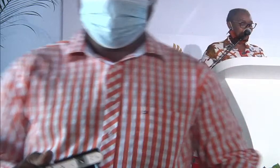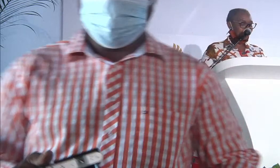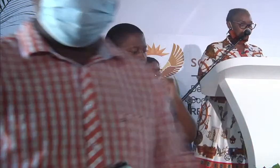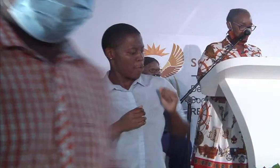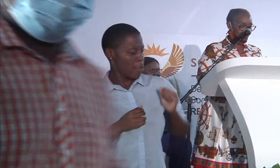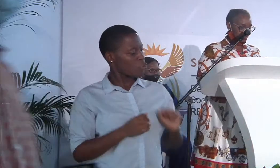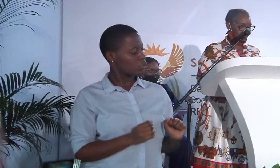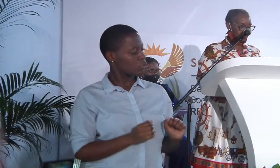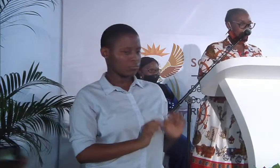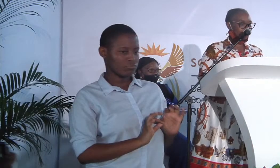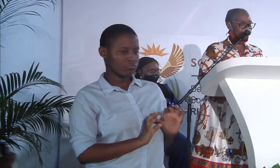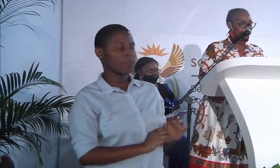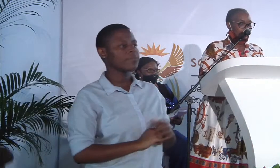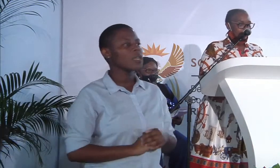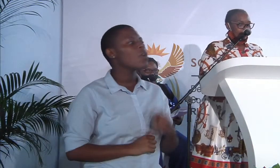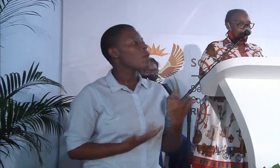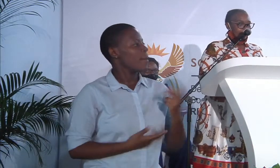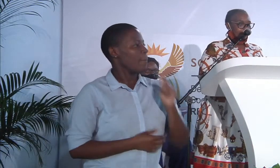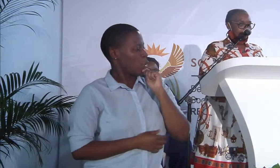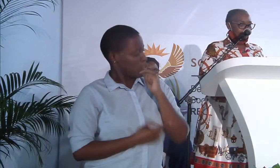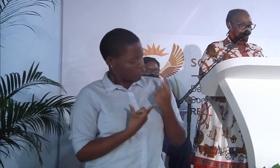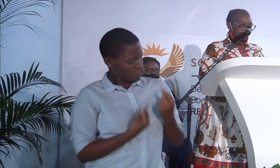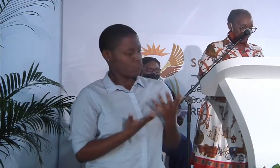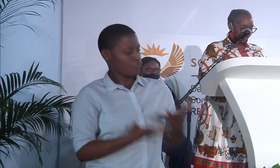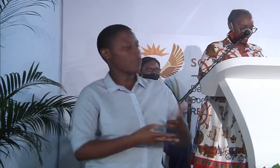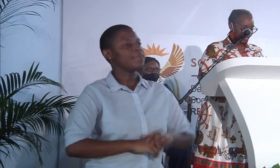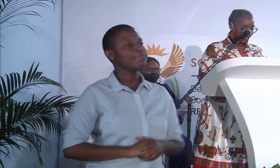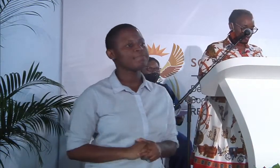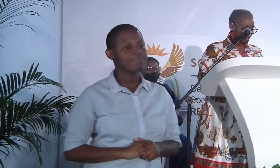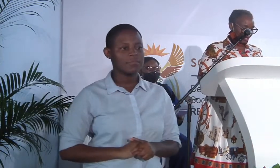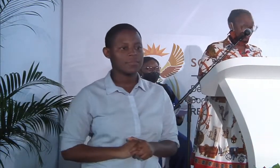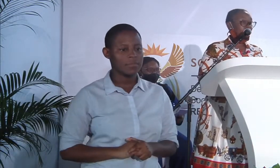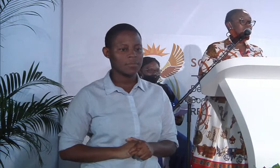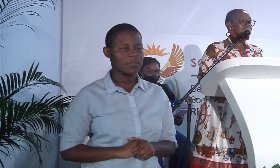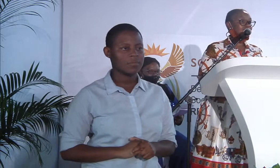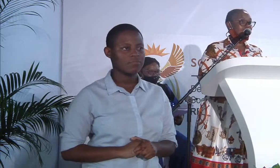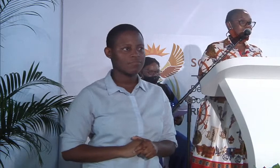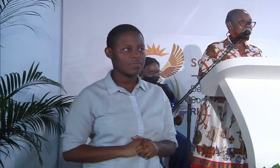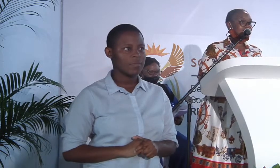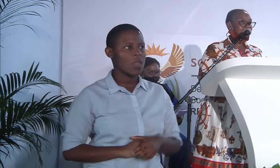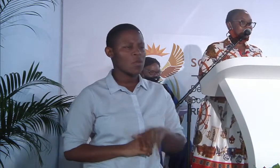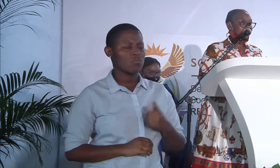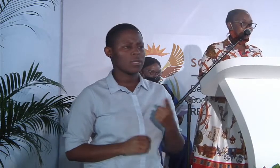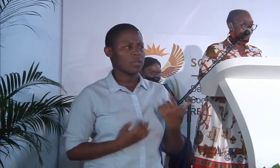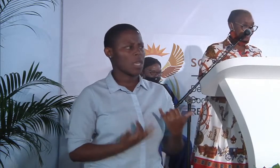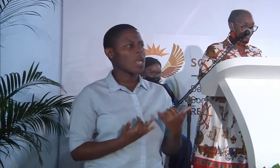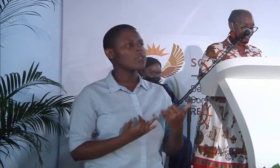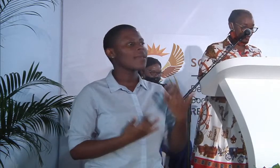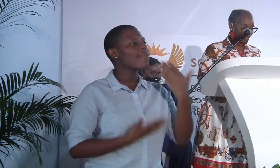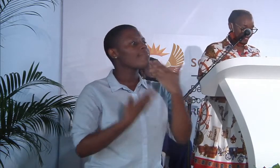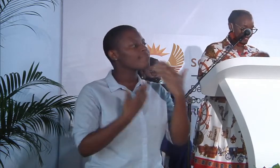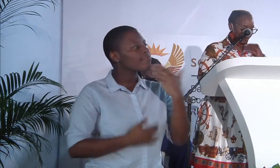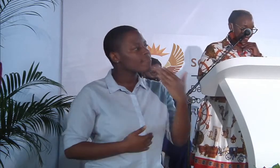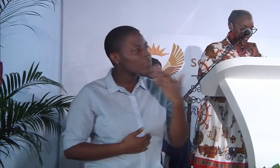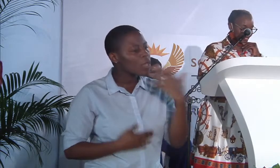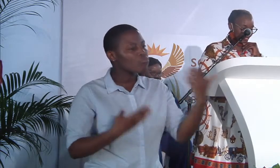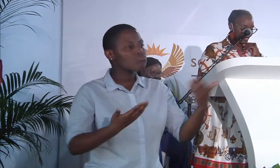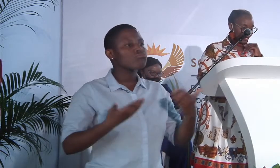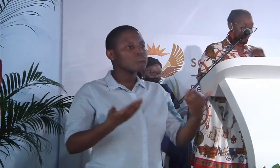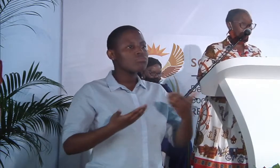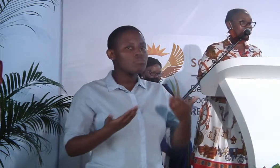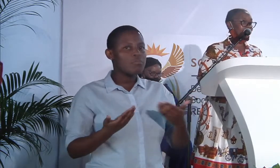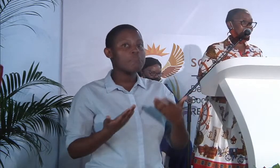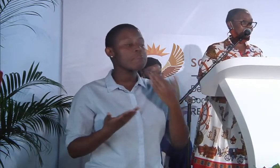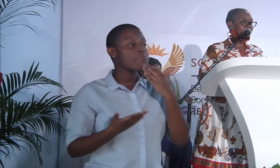we're trying to do this morning. We are here to acknowledge the guests that are here, as well as the ones that